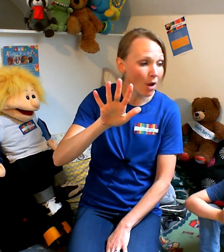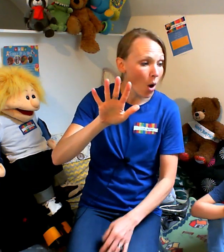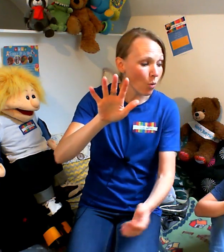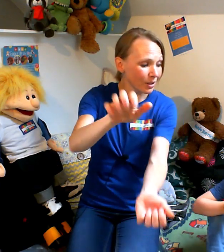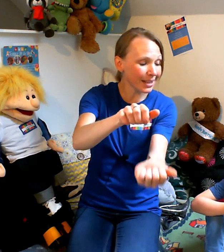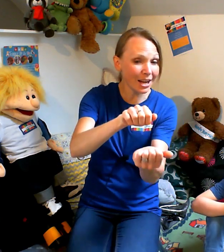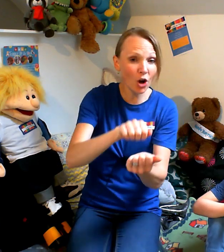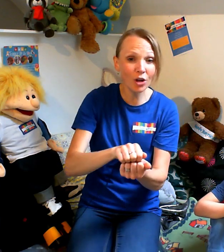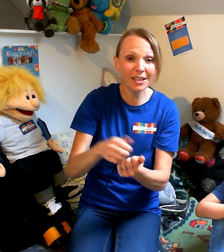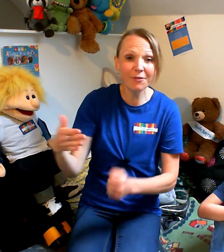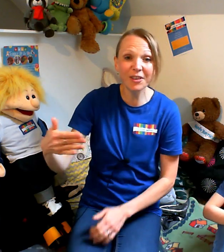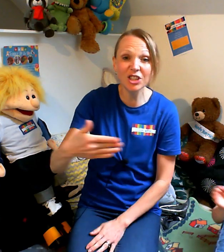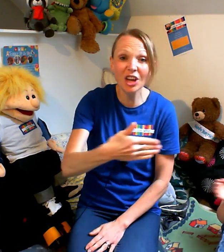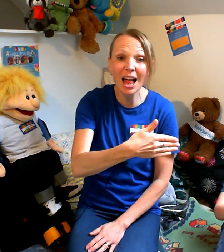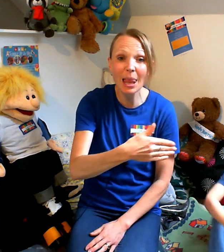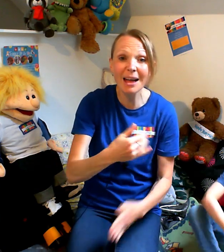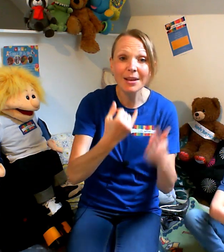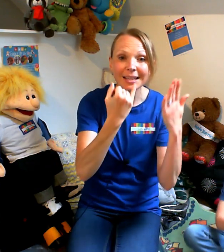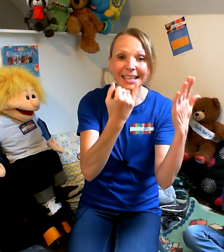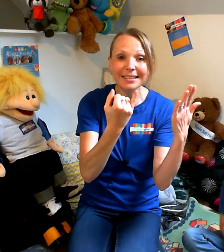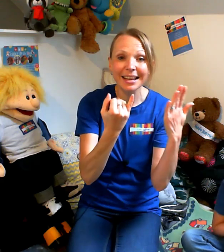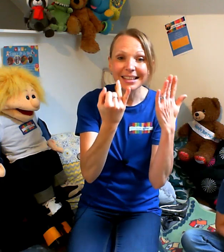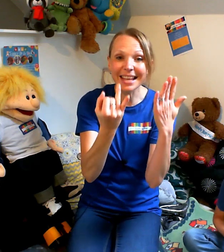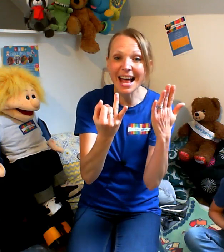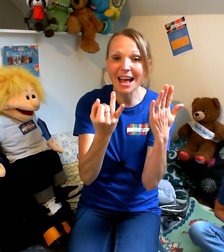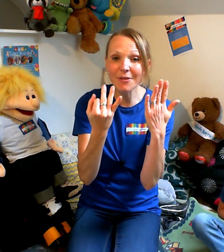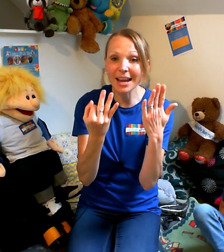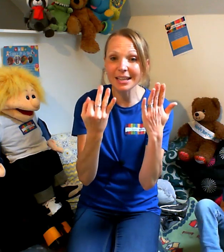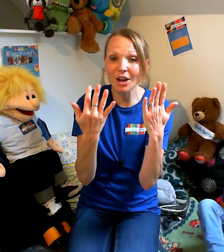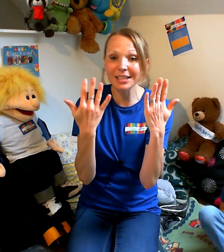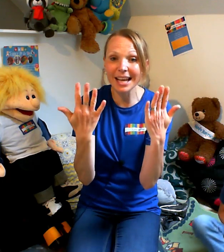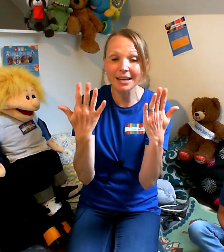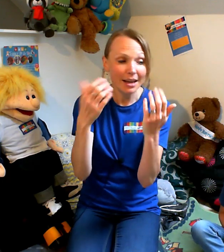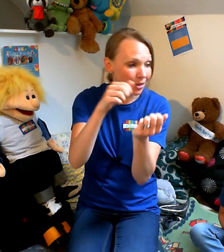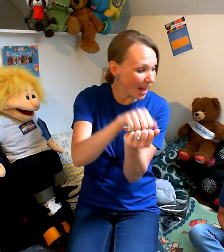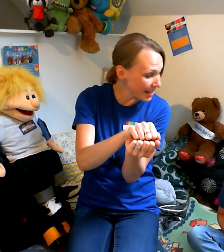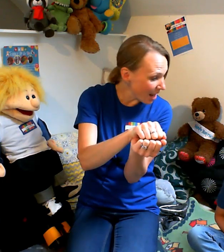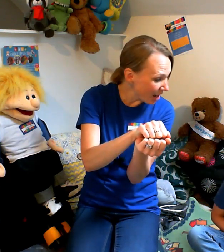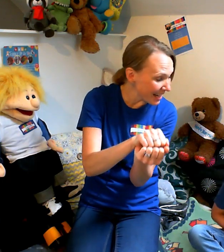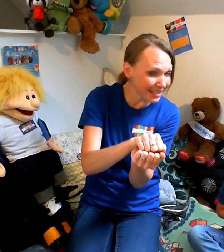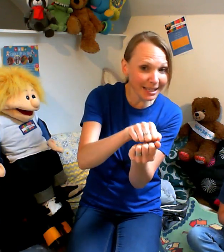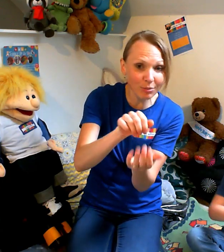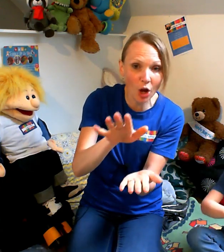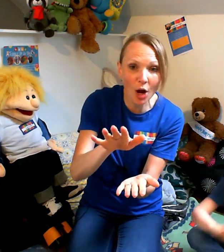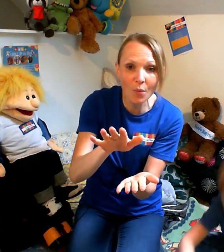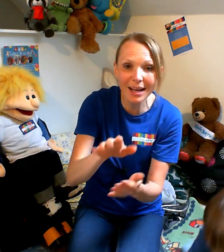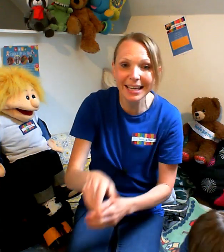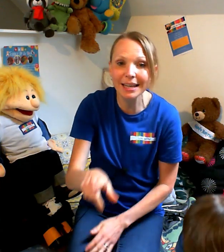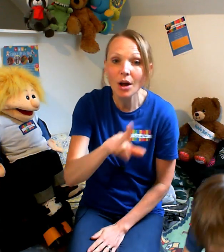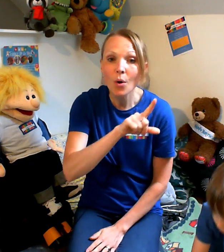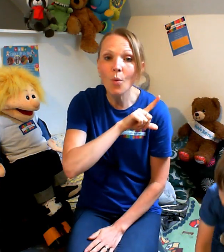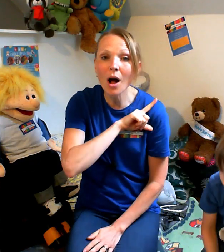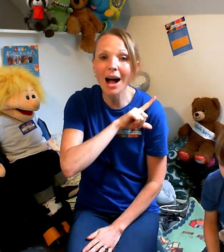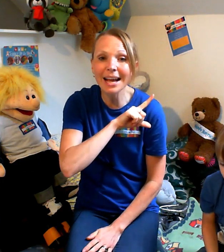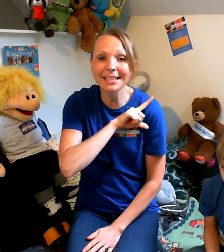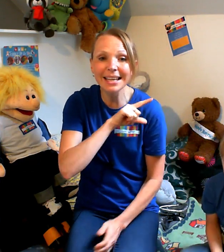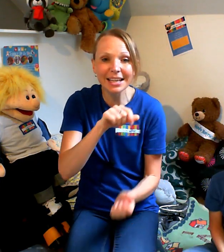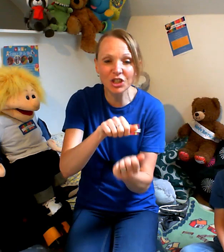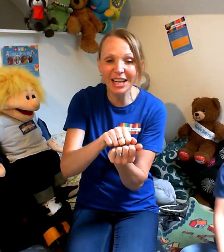1, 2, 3, 4, 5. Once I caught a fish alive. 6, 7, 8, 9, 10. Then I let him go again. Why did you let